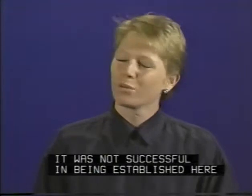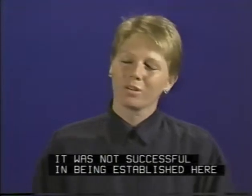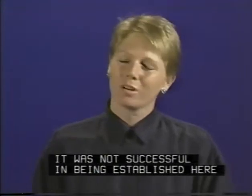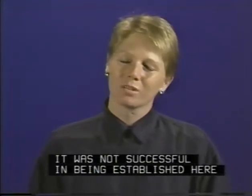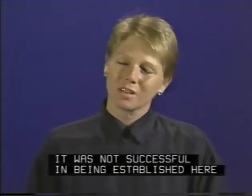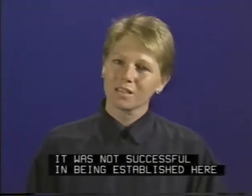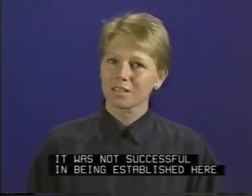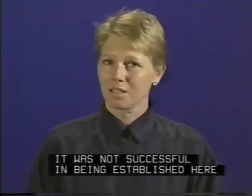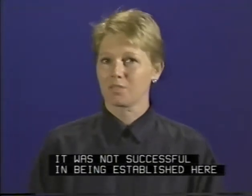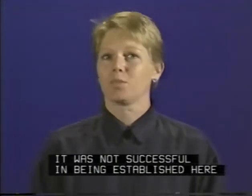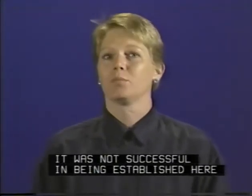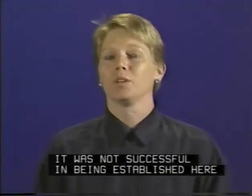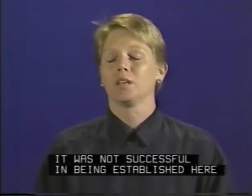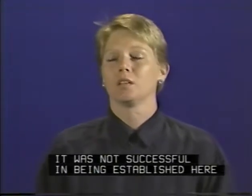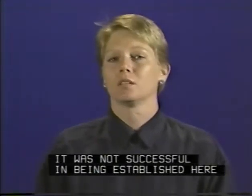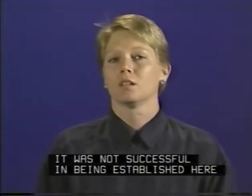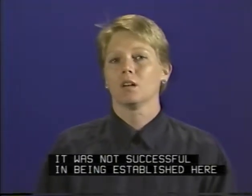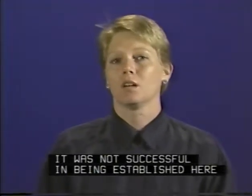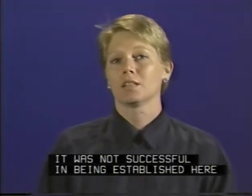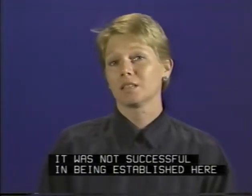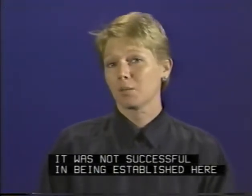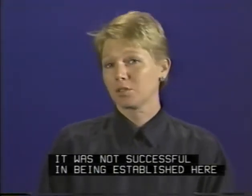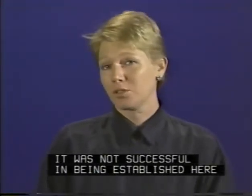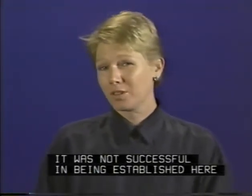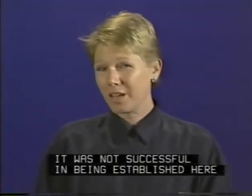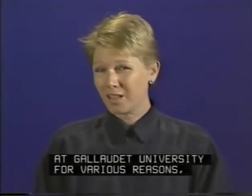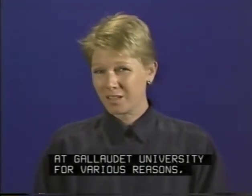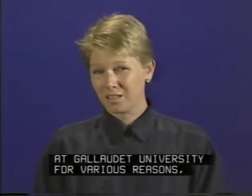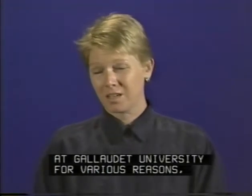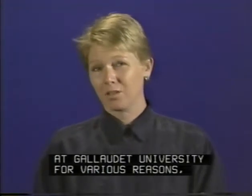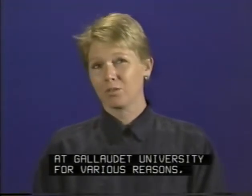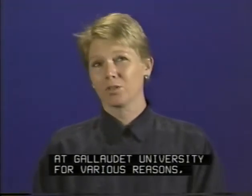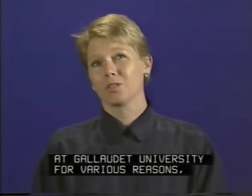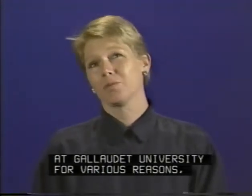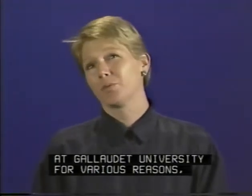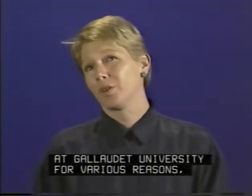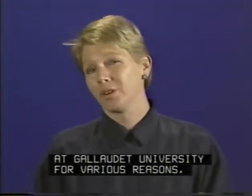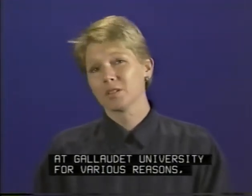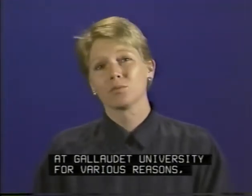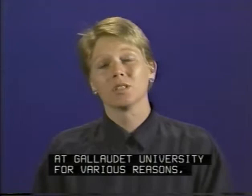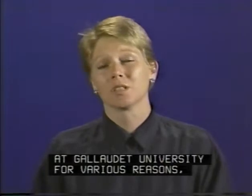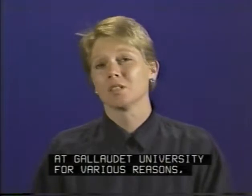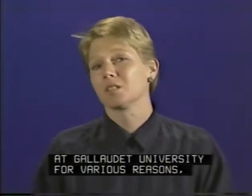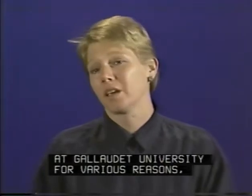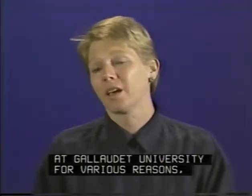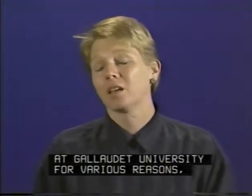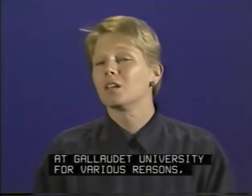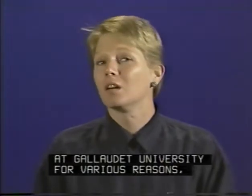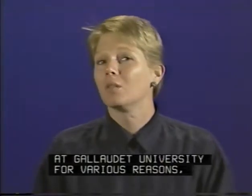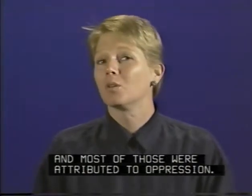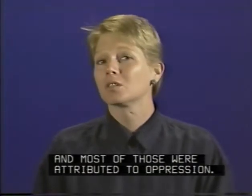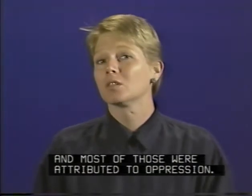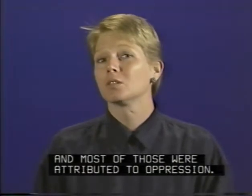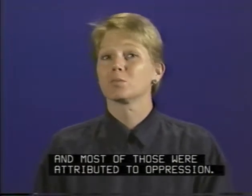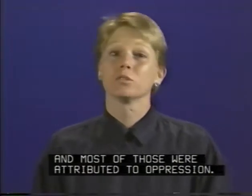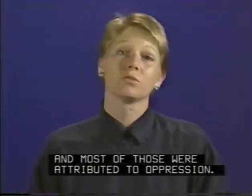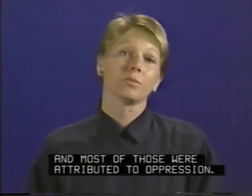It was not successful in being established here at Gallaudet University for various reasons, and most of those were attributed